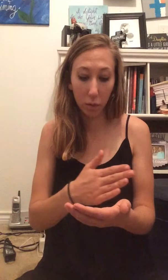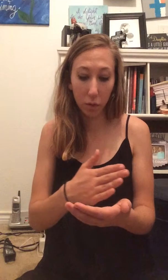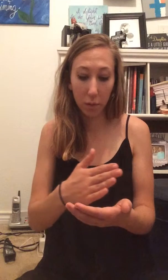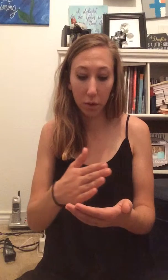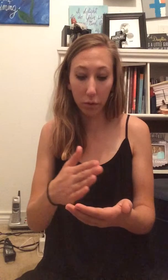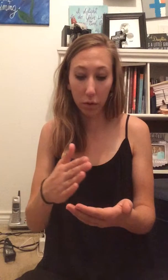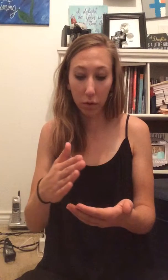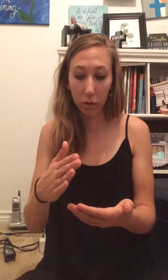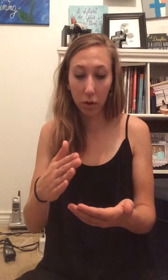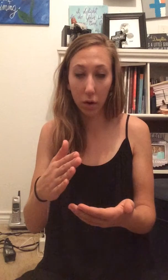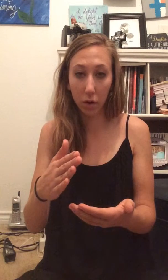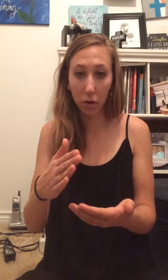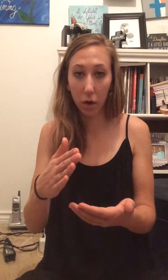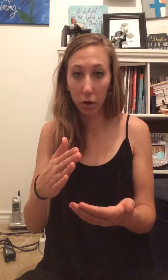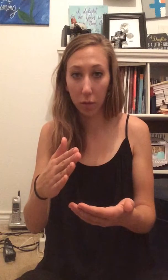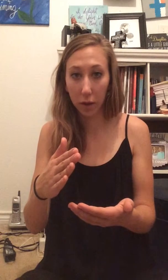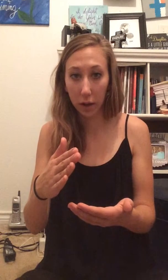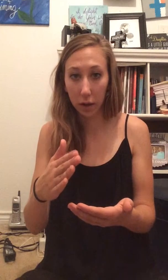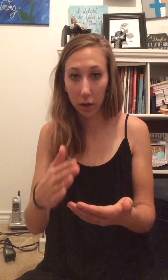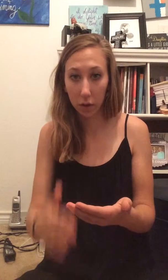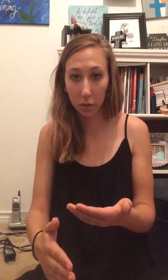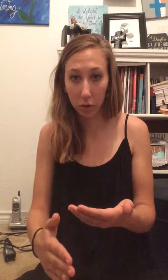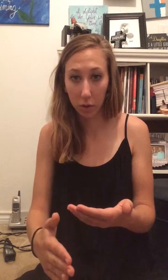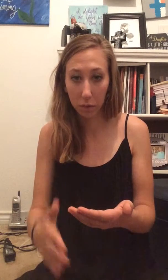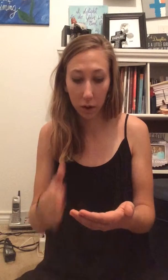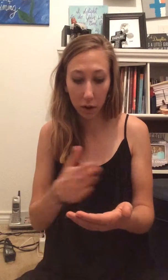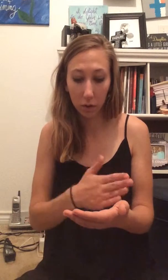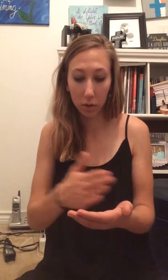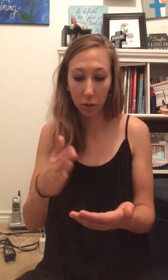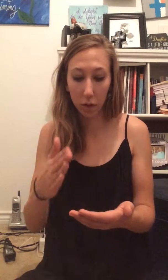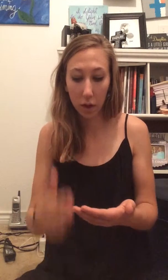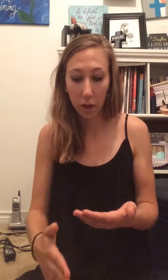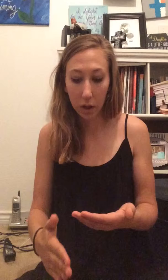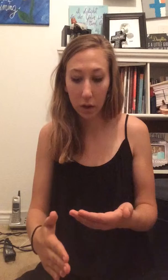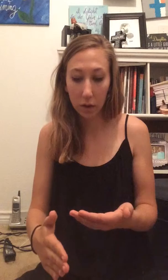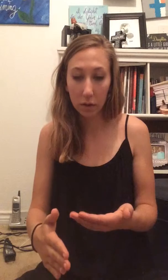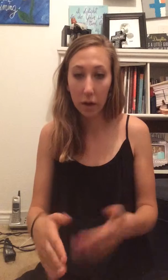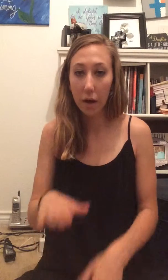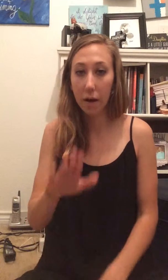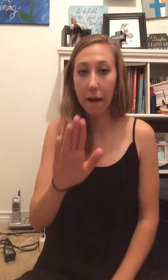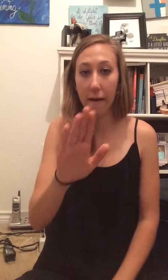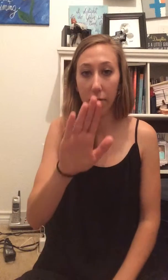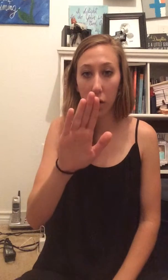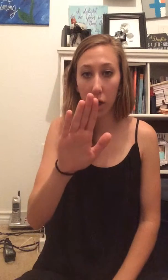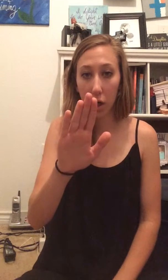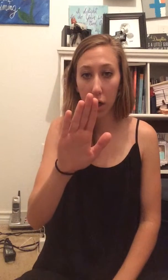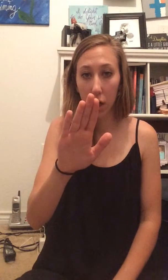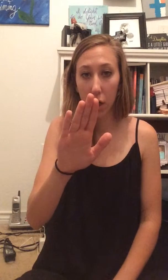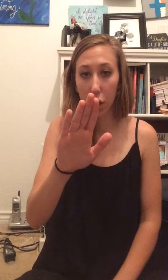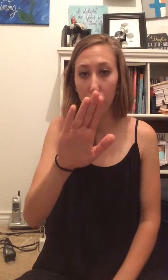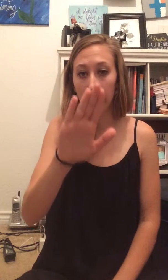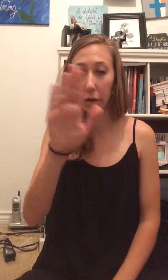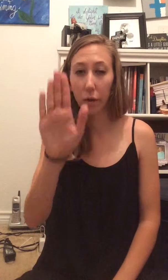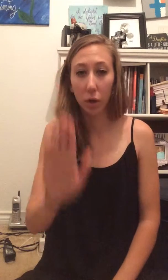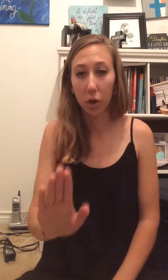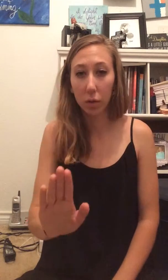swipes over the non-dominant hand and then it just comes to the end. So ends. Never do like a question